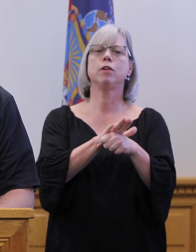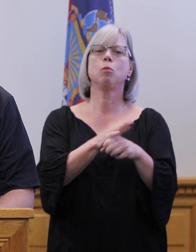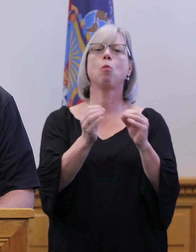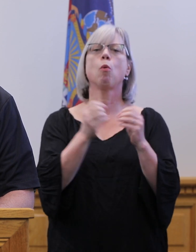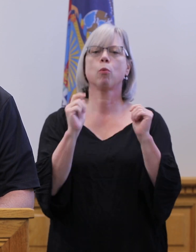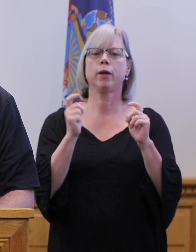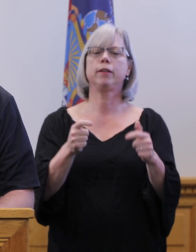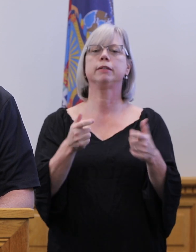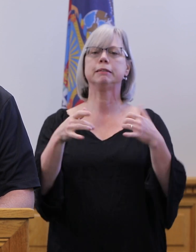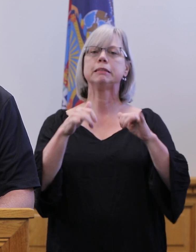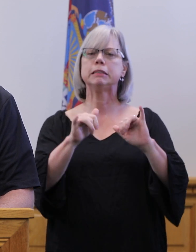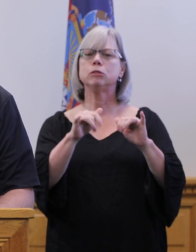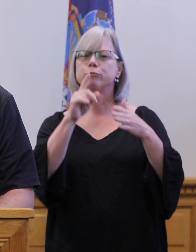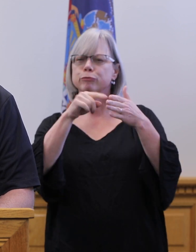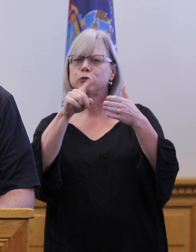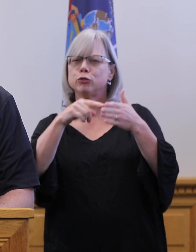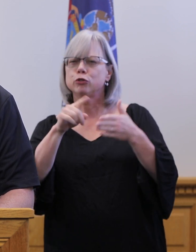people cancel or reschedule theirs.